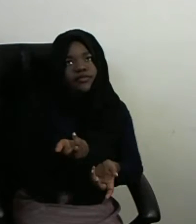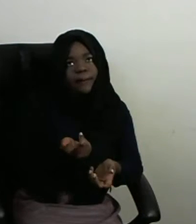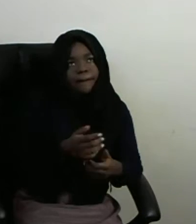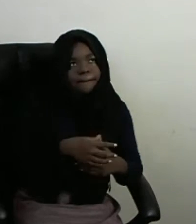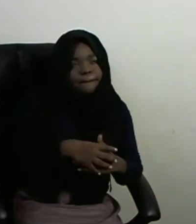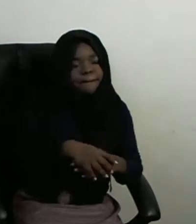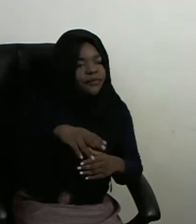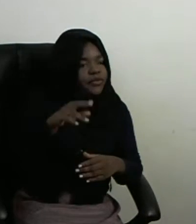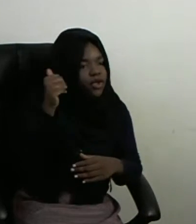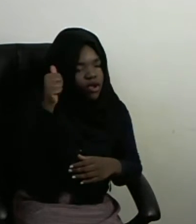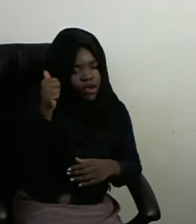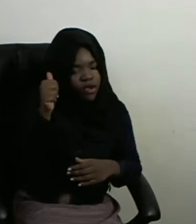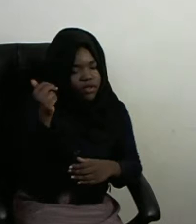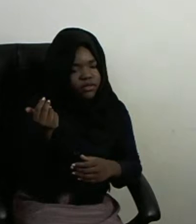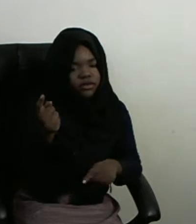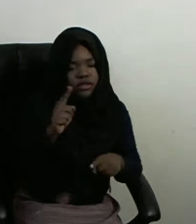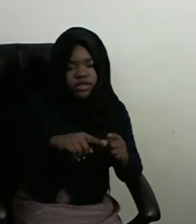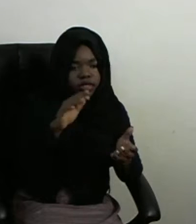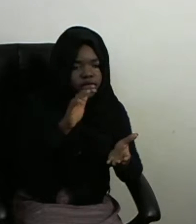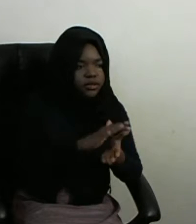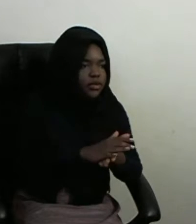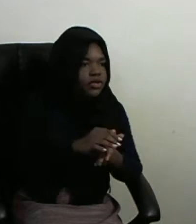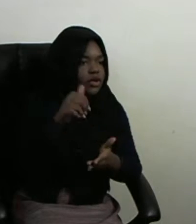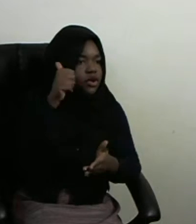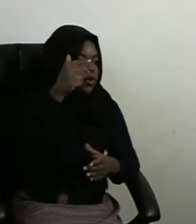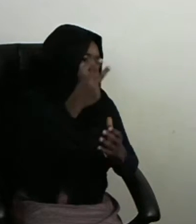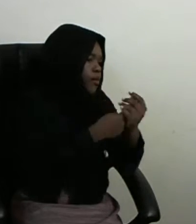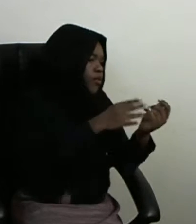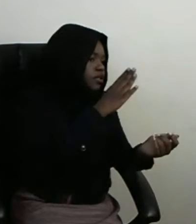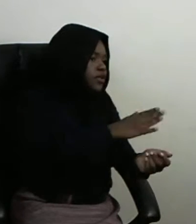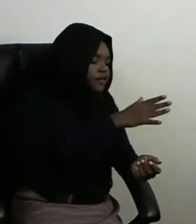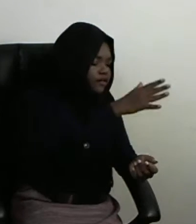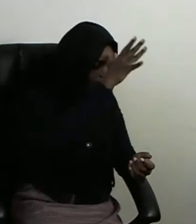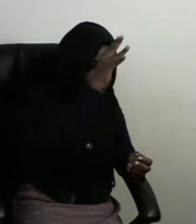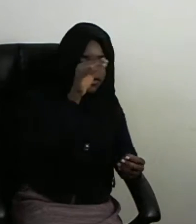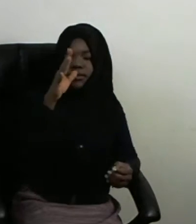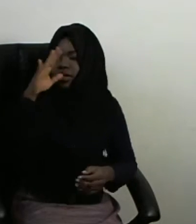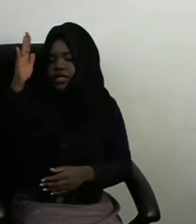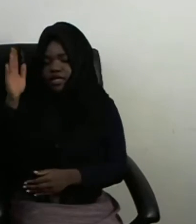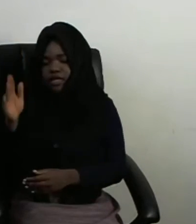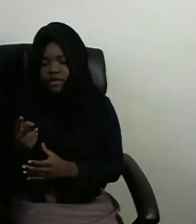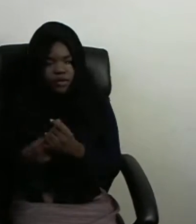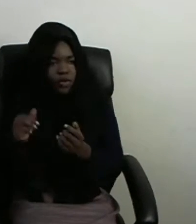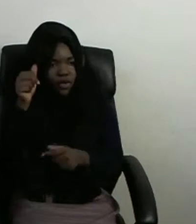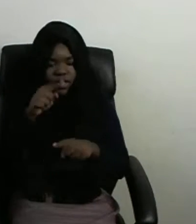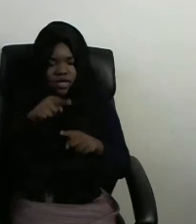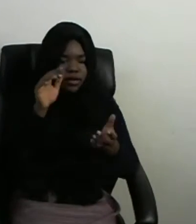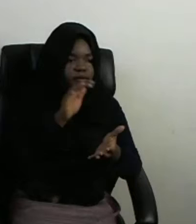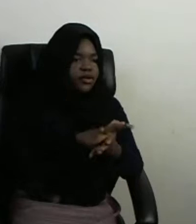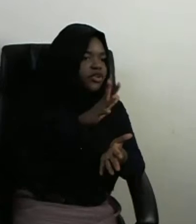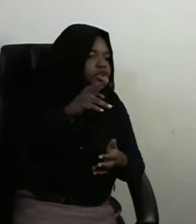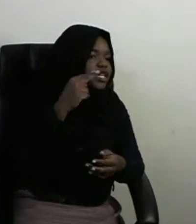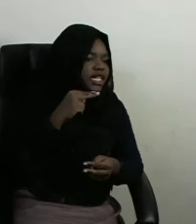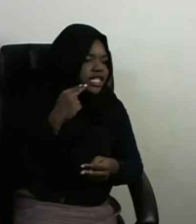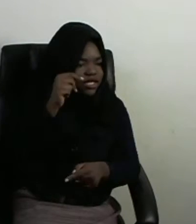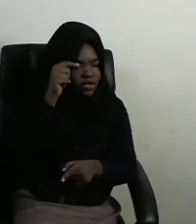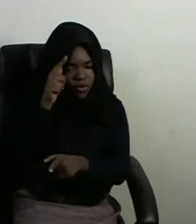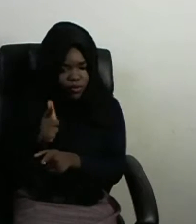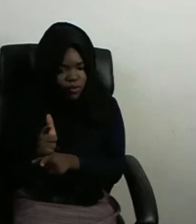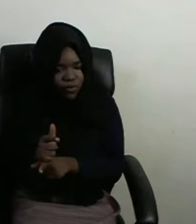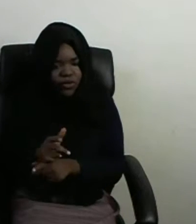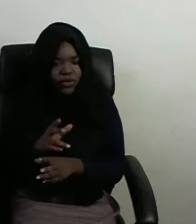your aunts on both sides, to your father and to your mother, and your nieces to your